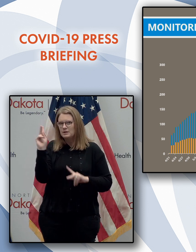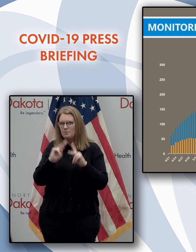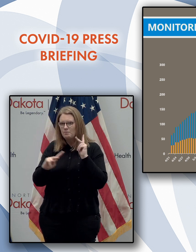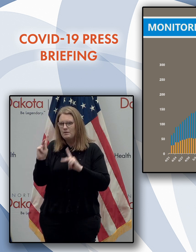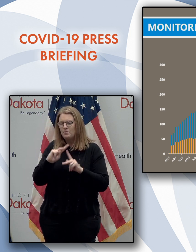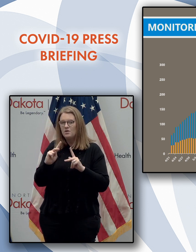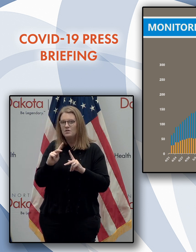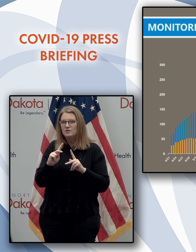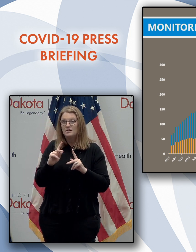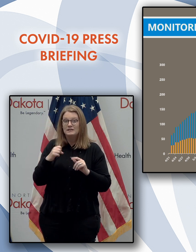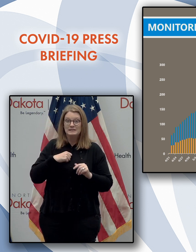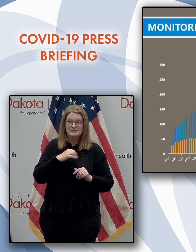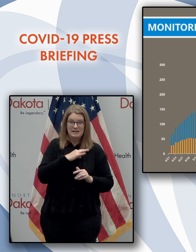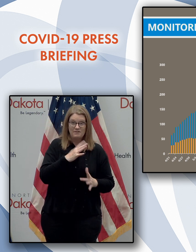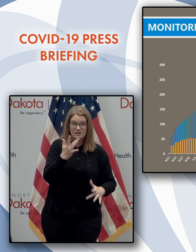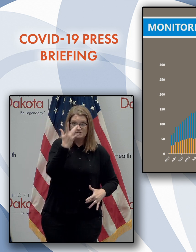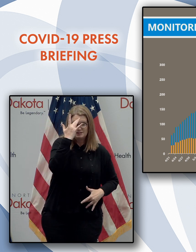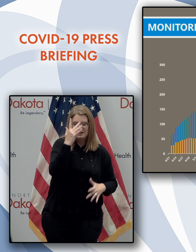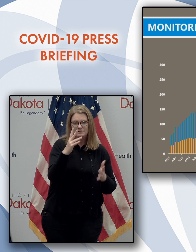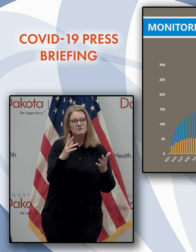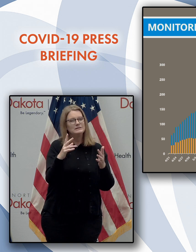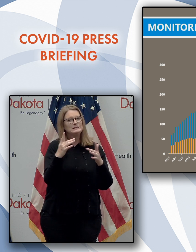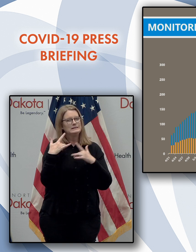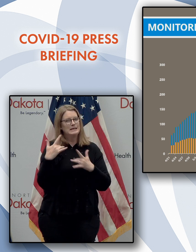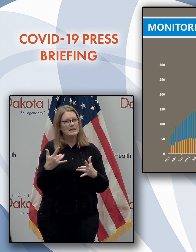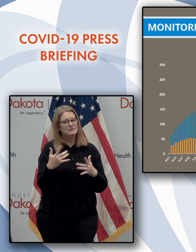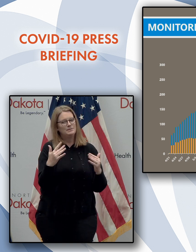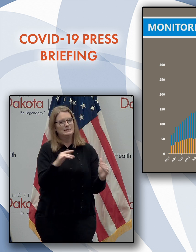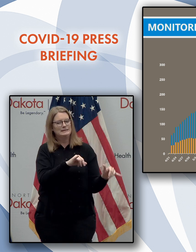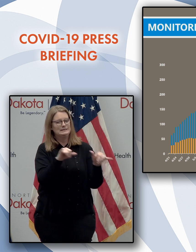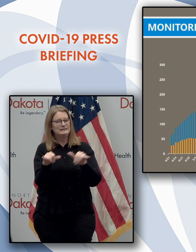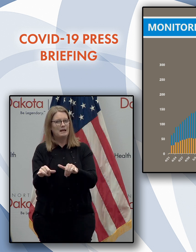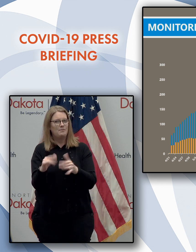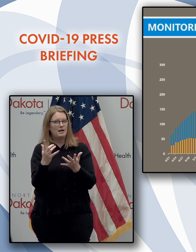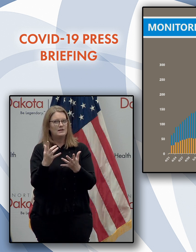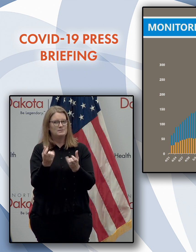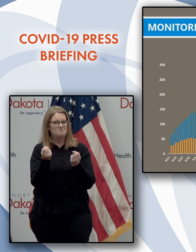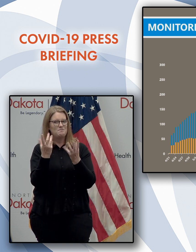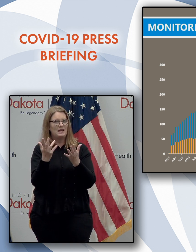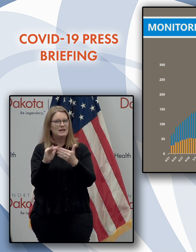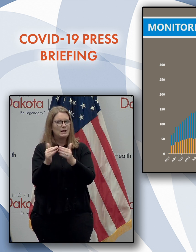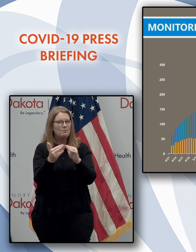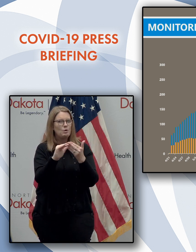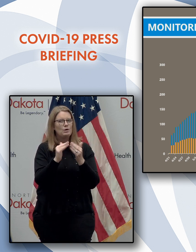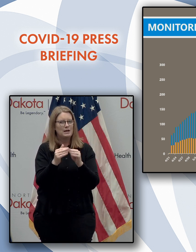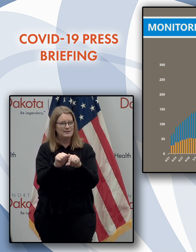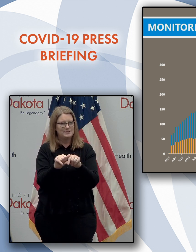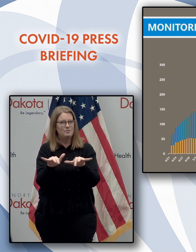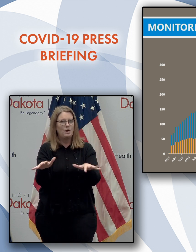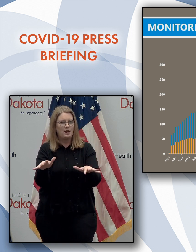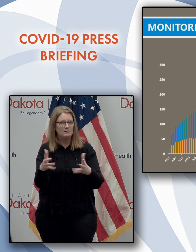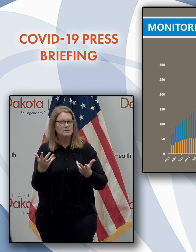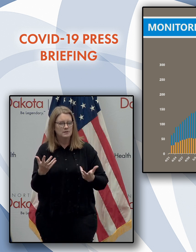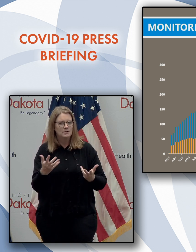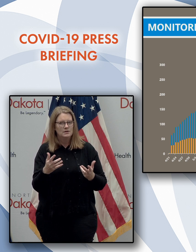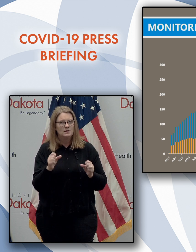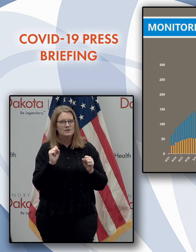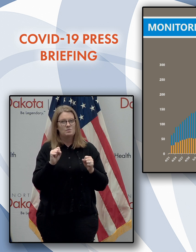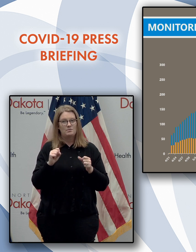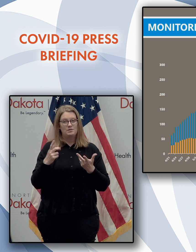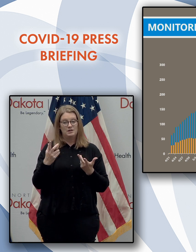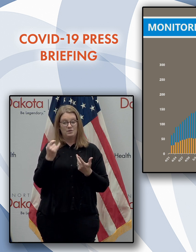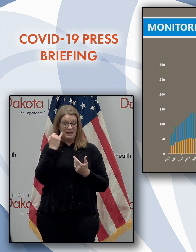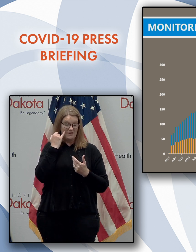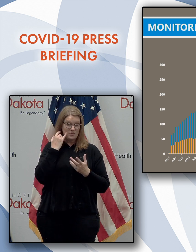more activity. And so again, where we've got community presence and prevalence, it's more likely than a staff might bring